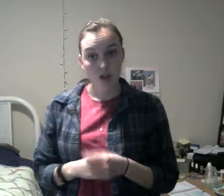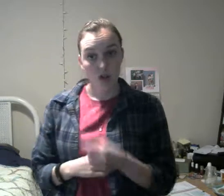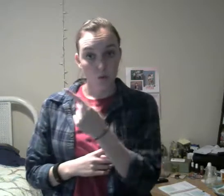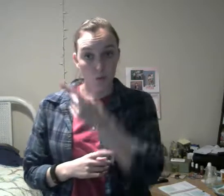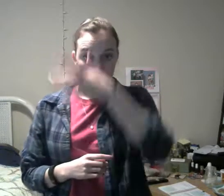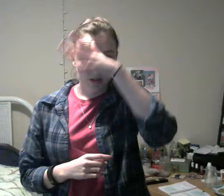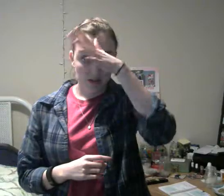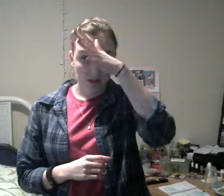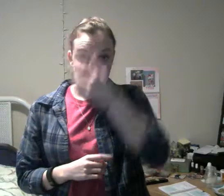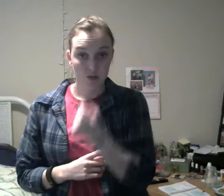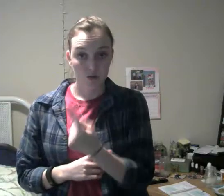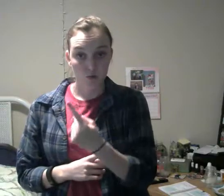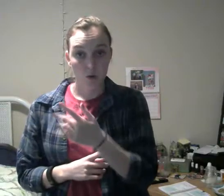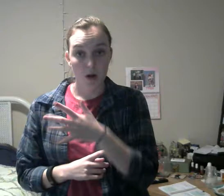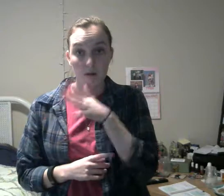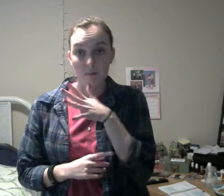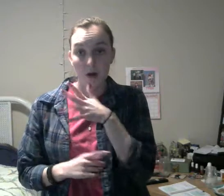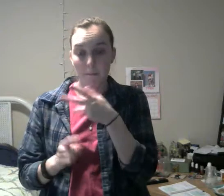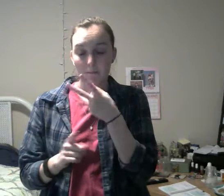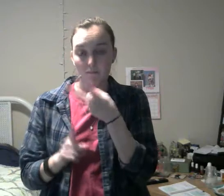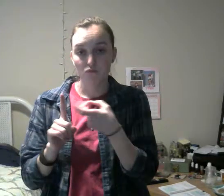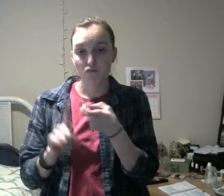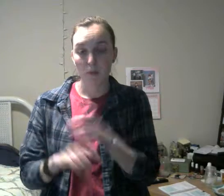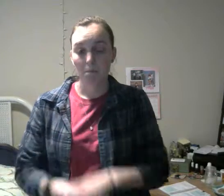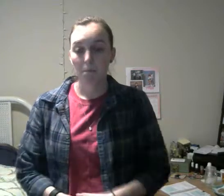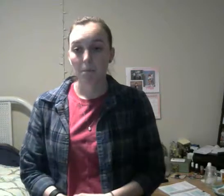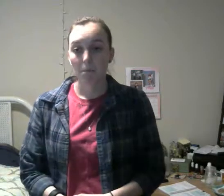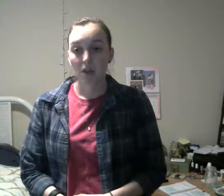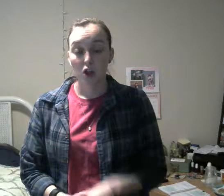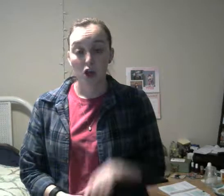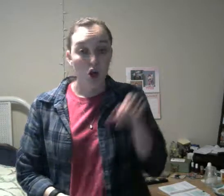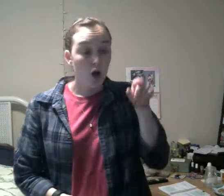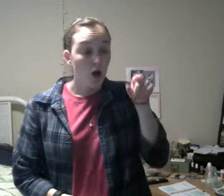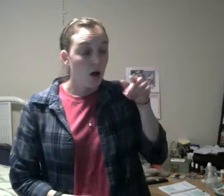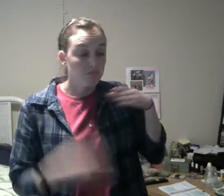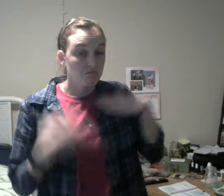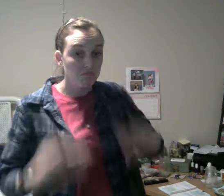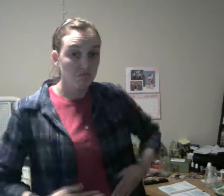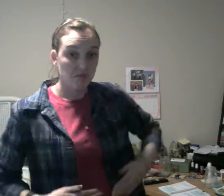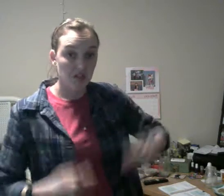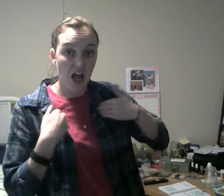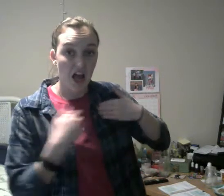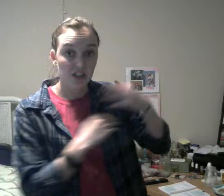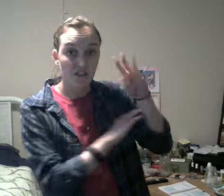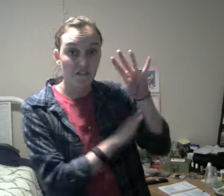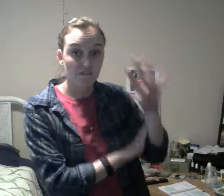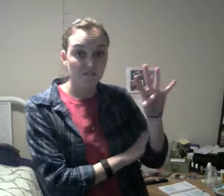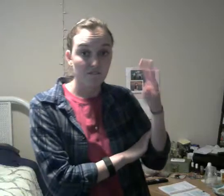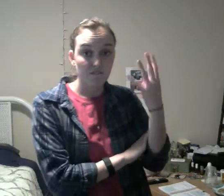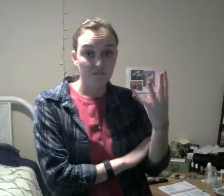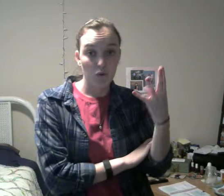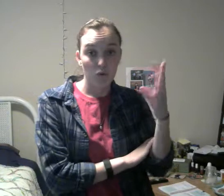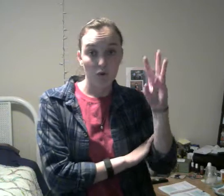and you get one from your mom. Now you have 46 pair of chromosomes. So in a human, 2N equals 46. But in